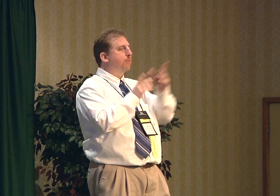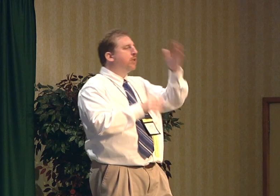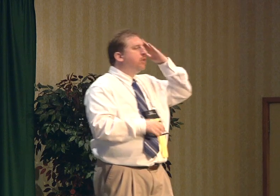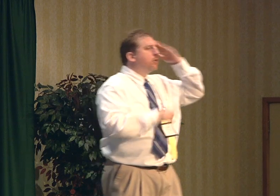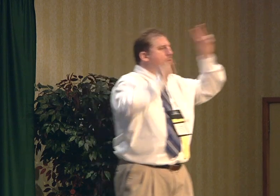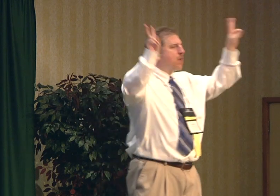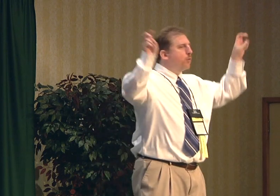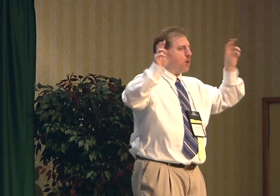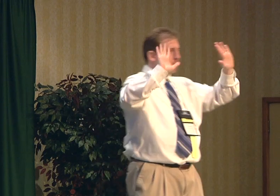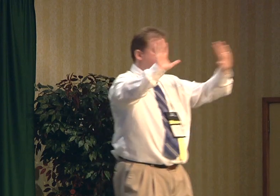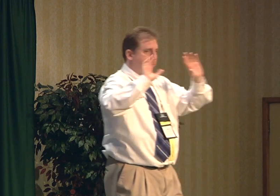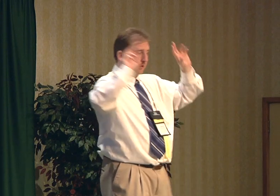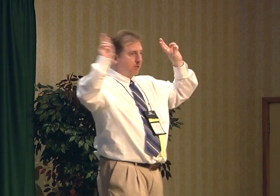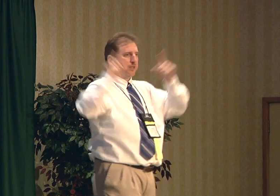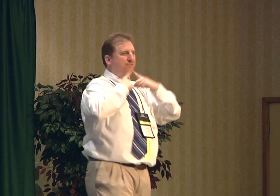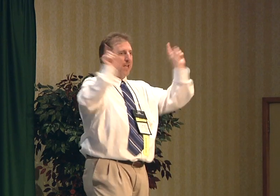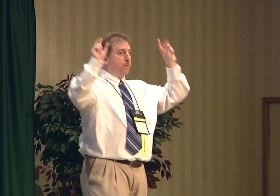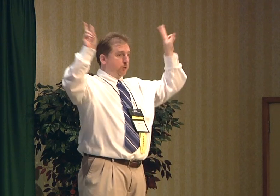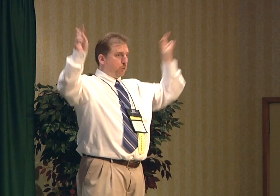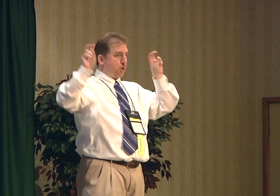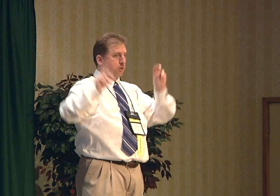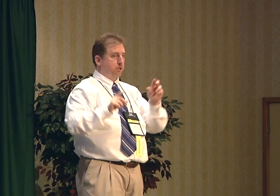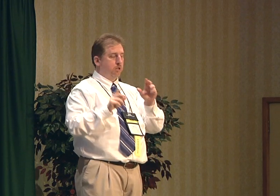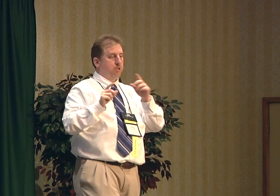instead of having an interpreter in the mix. So there's a famous quote